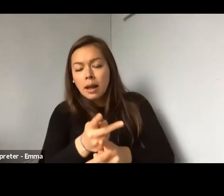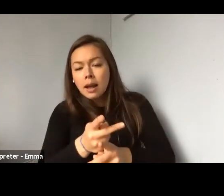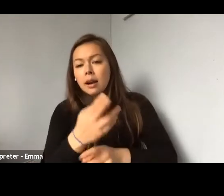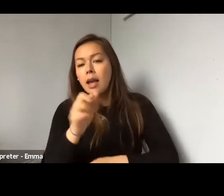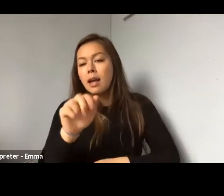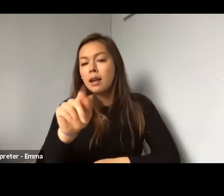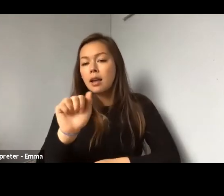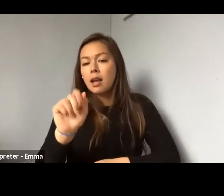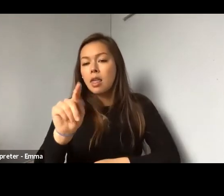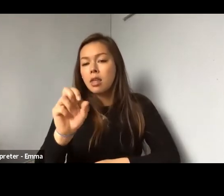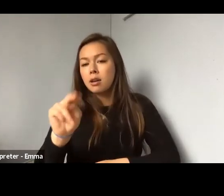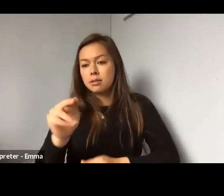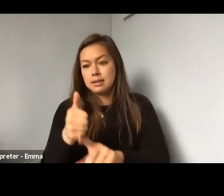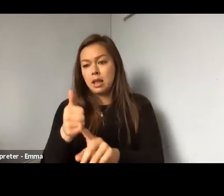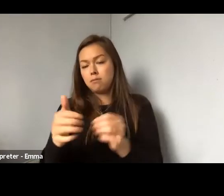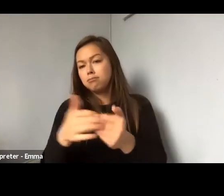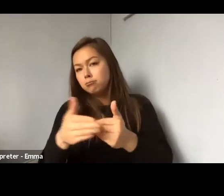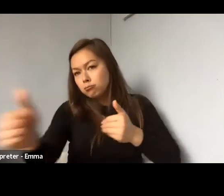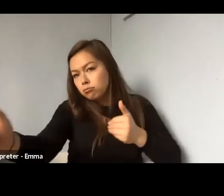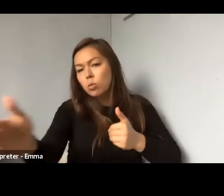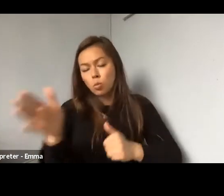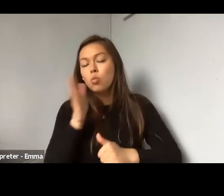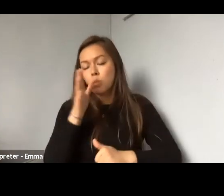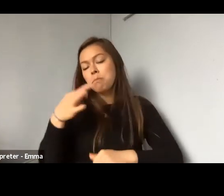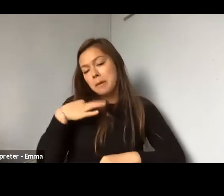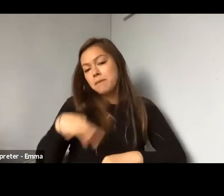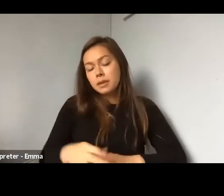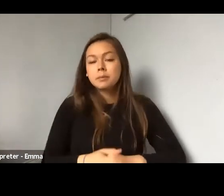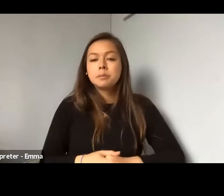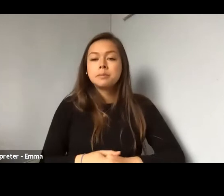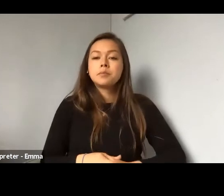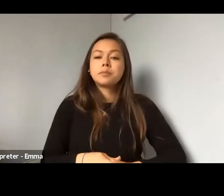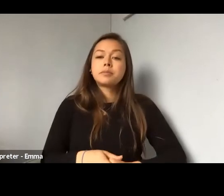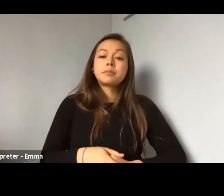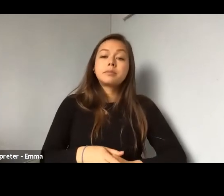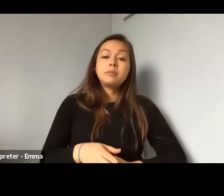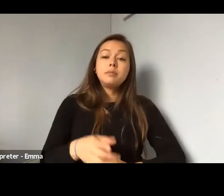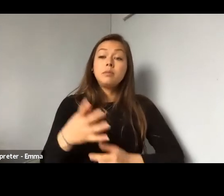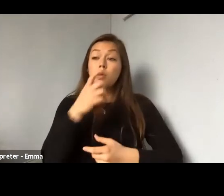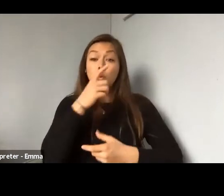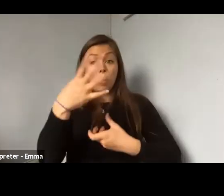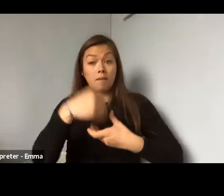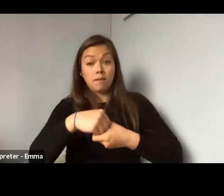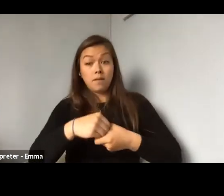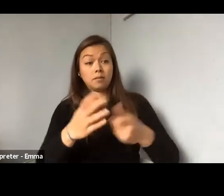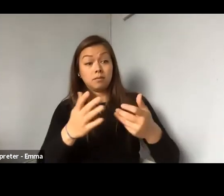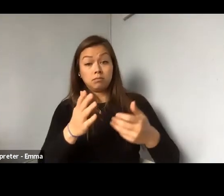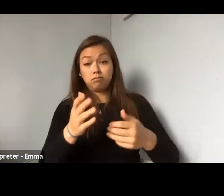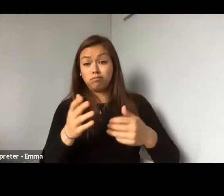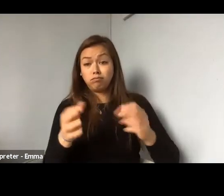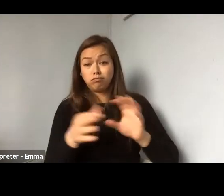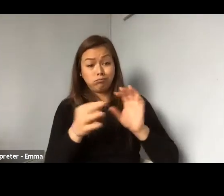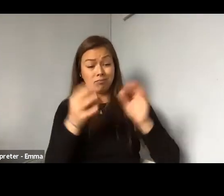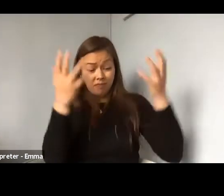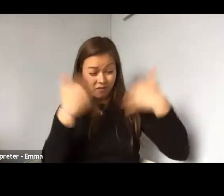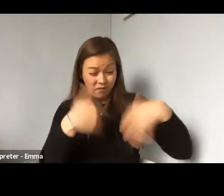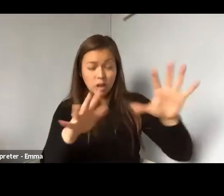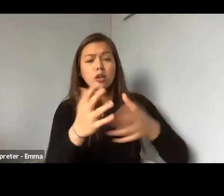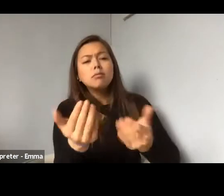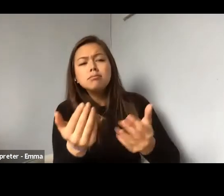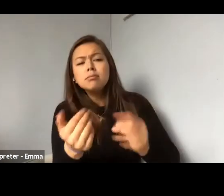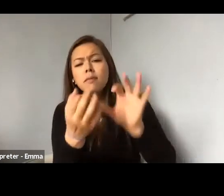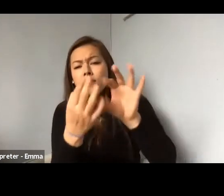of, we had a debrief with our participants to speak openly about how to navigate these gaps and create better hackathon-like events